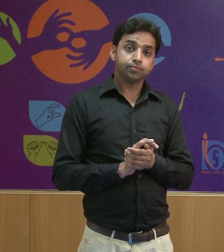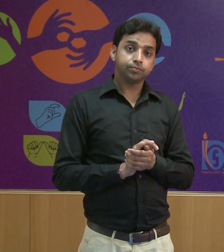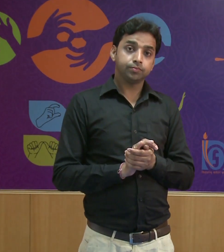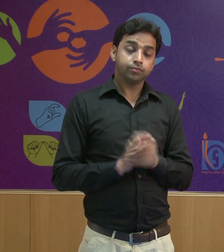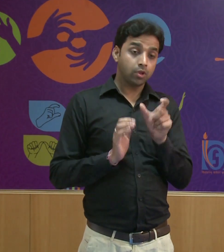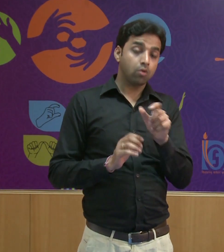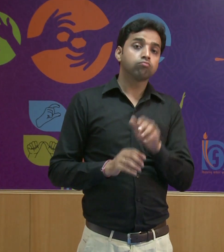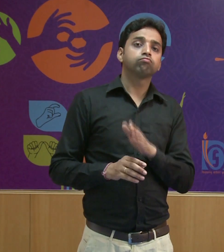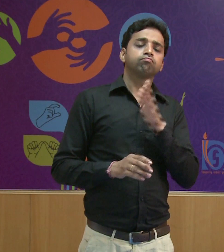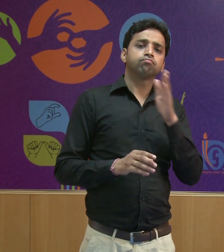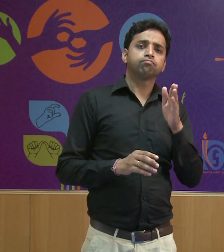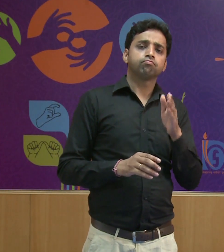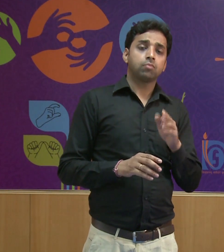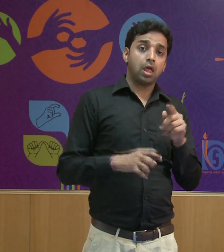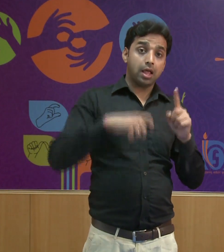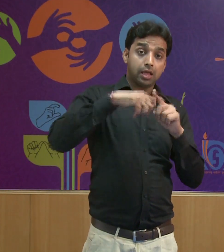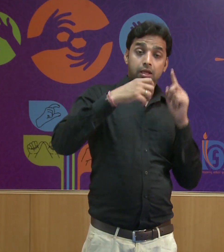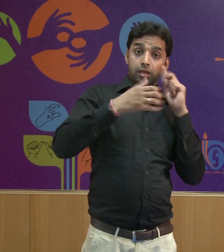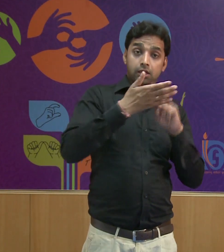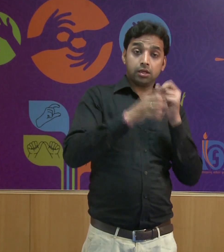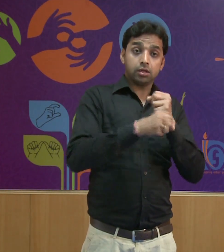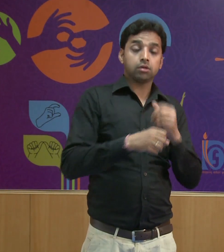was the king of Sri Lanka.